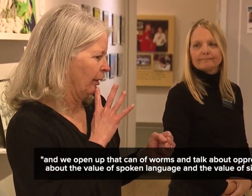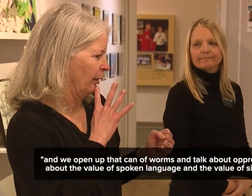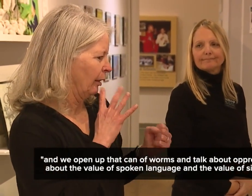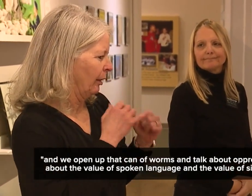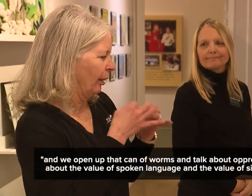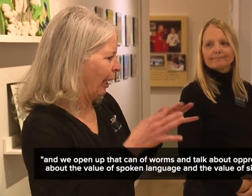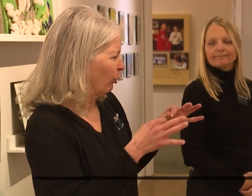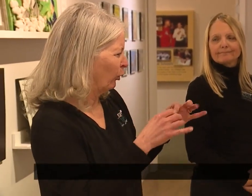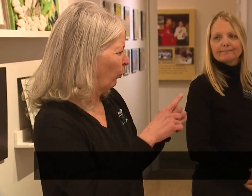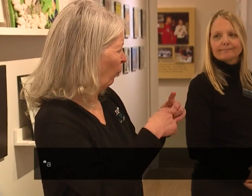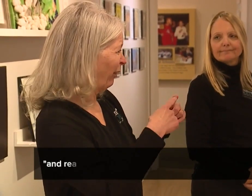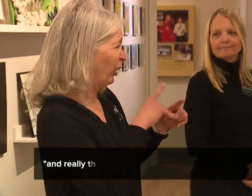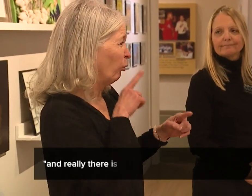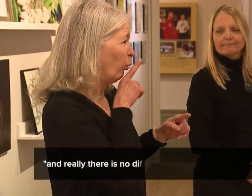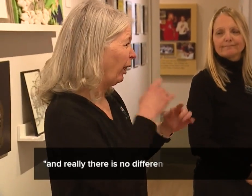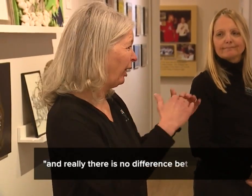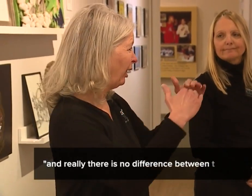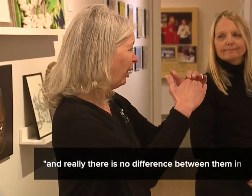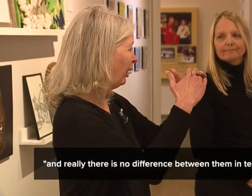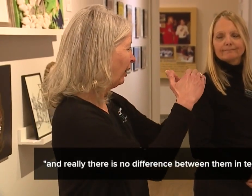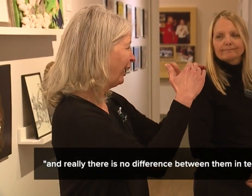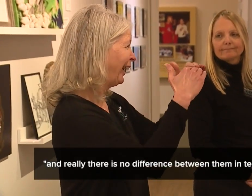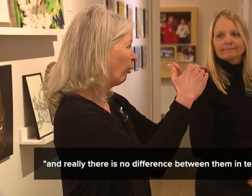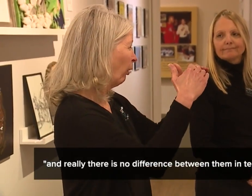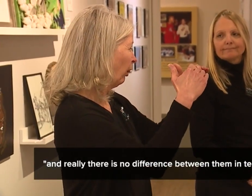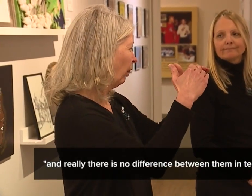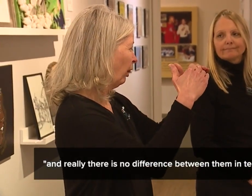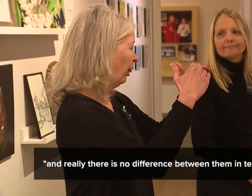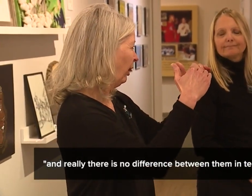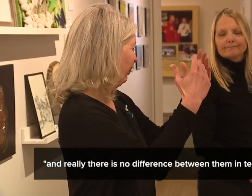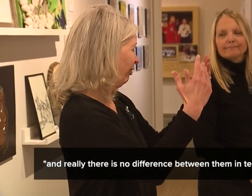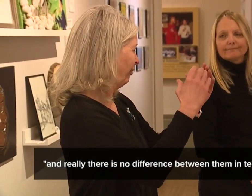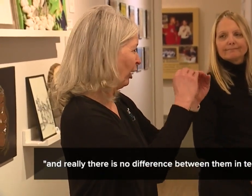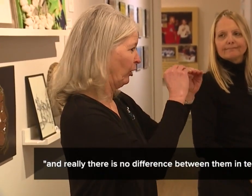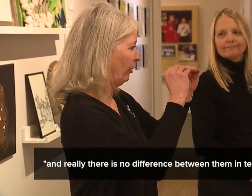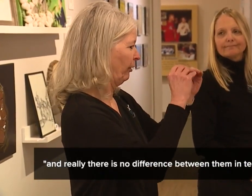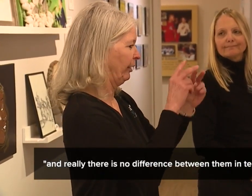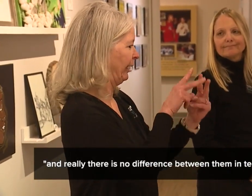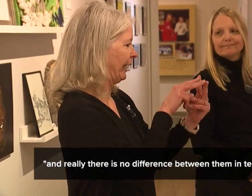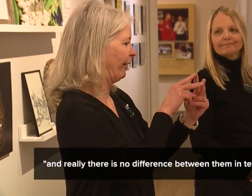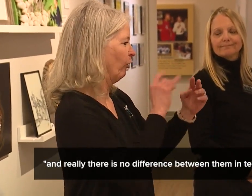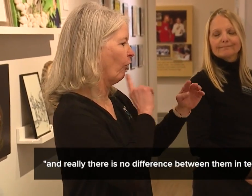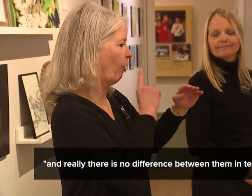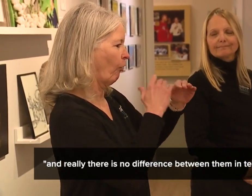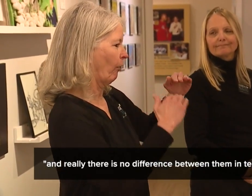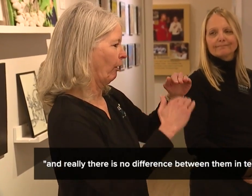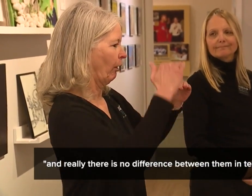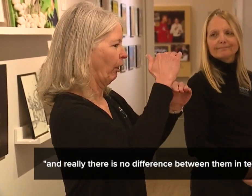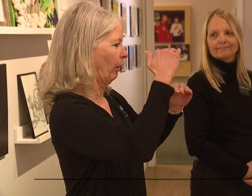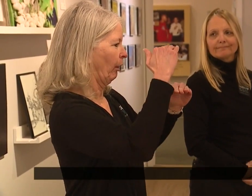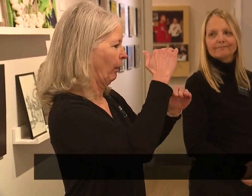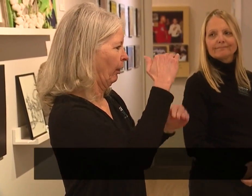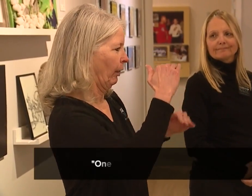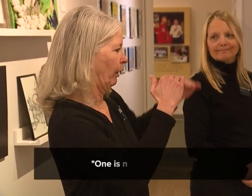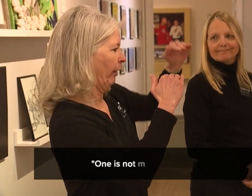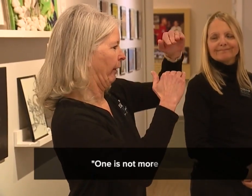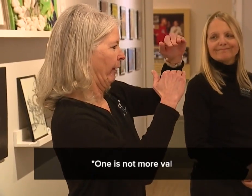and really, there is no difference between them in terms of value. One is not